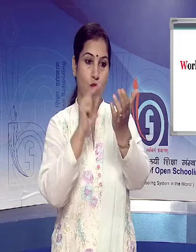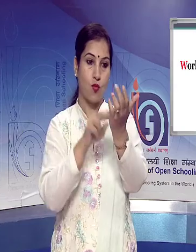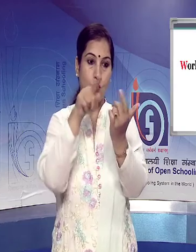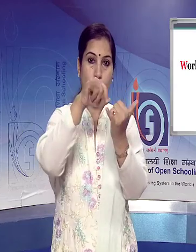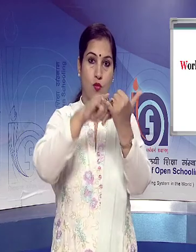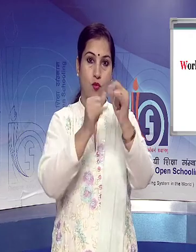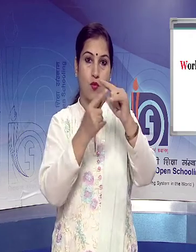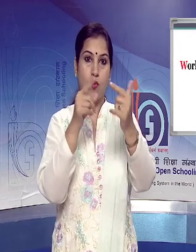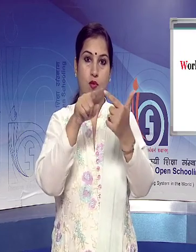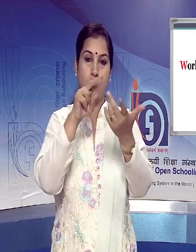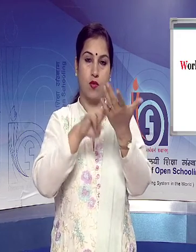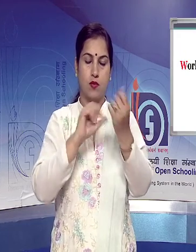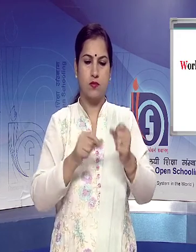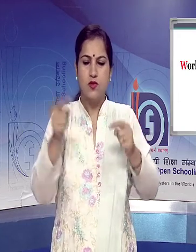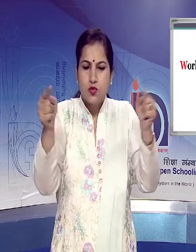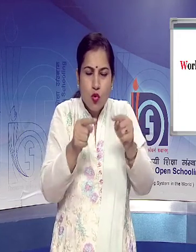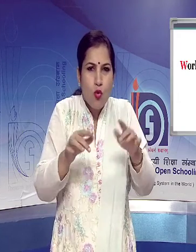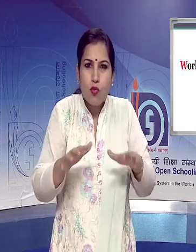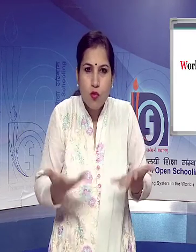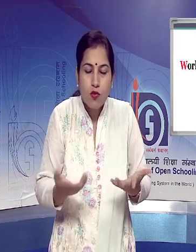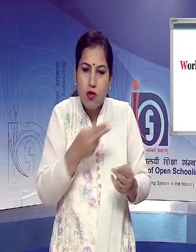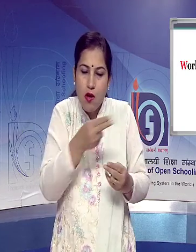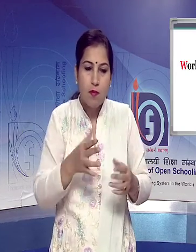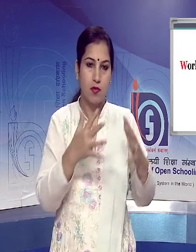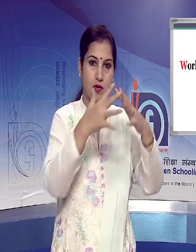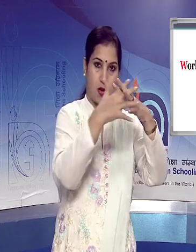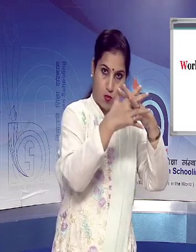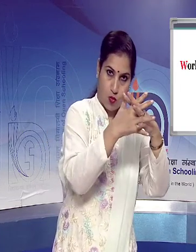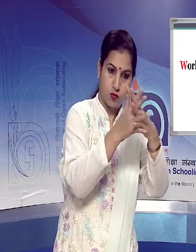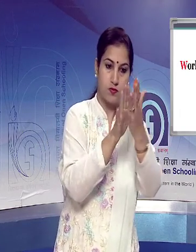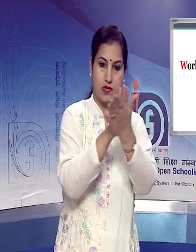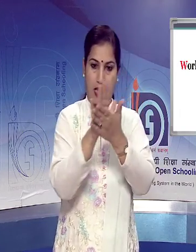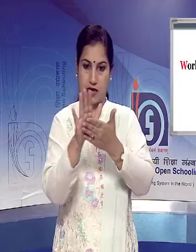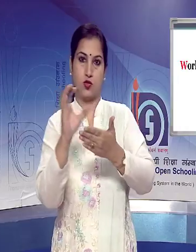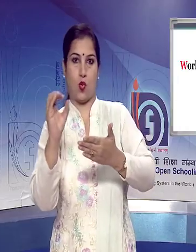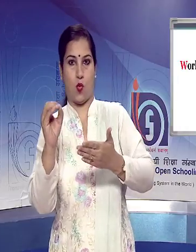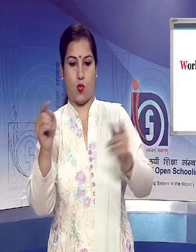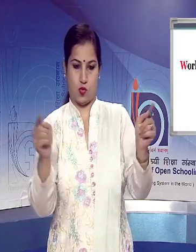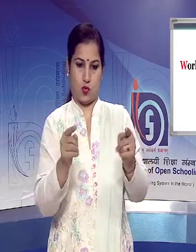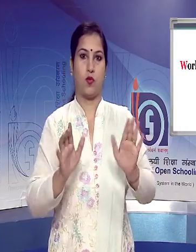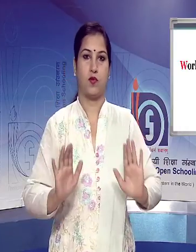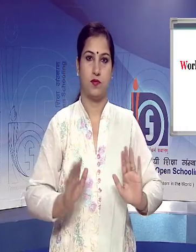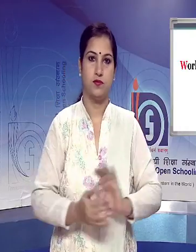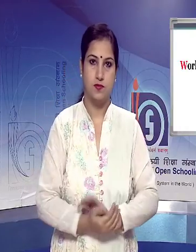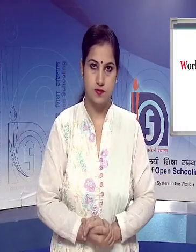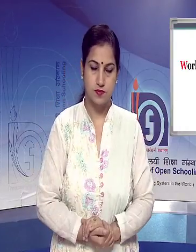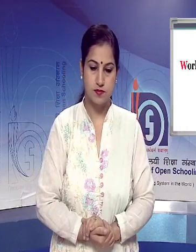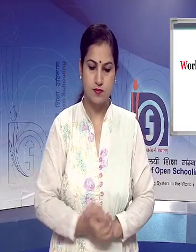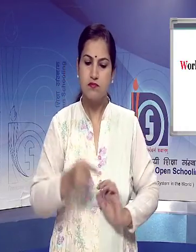In short, it is known as WHO. It was formed